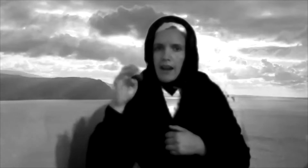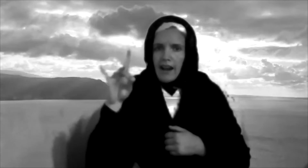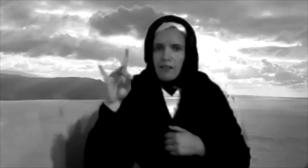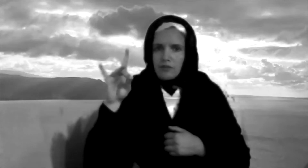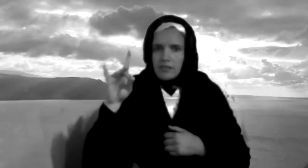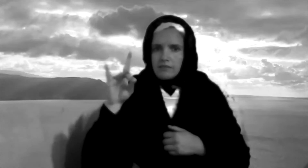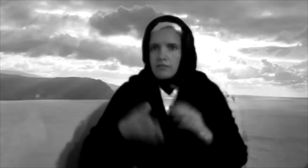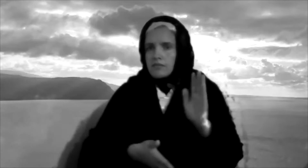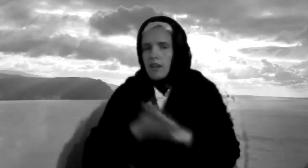Just the two of us.